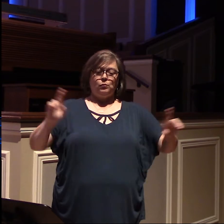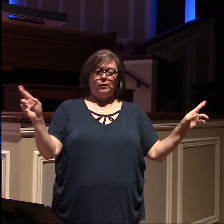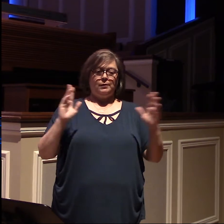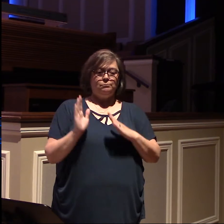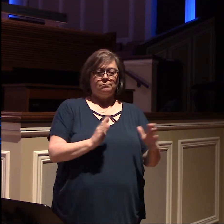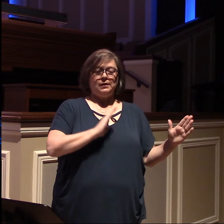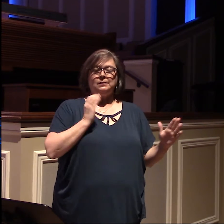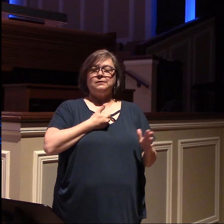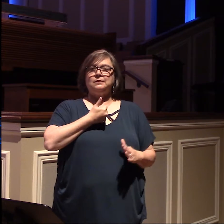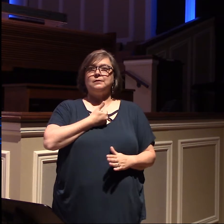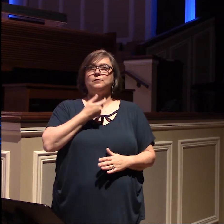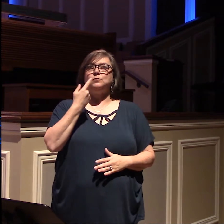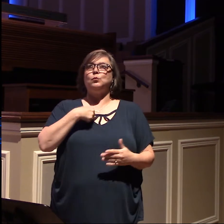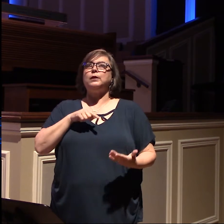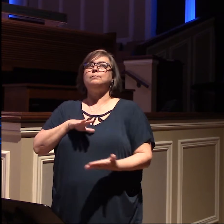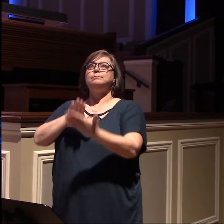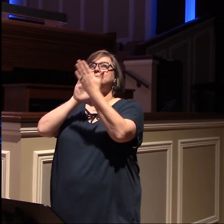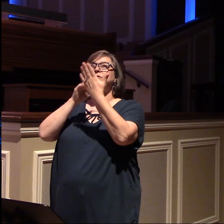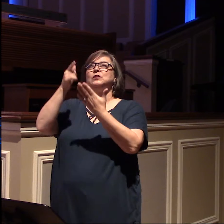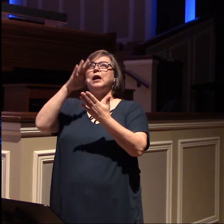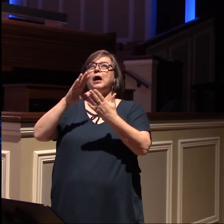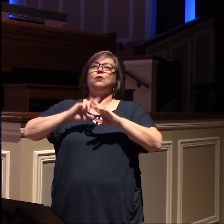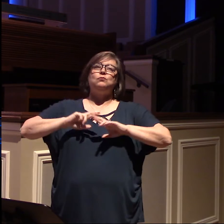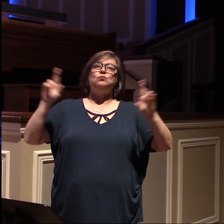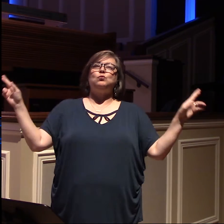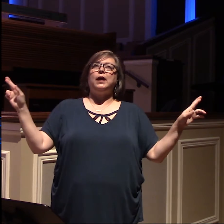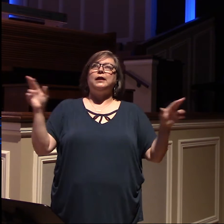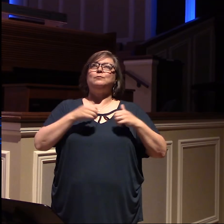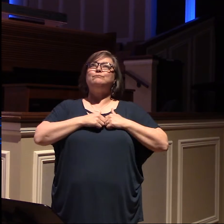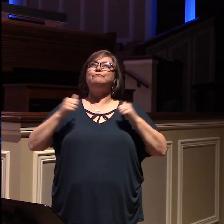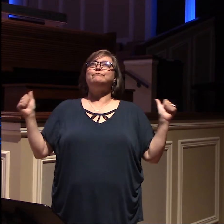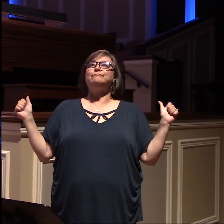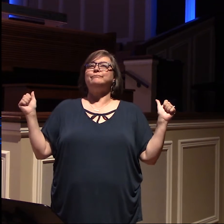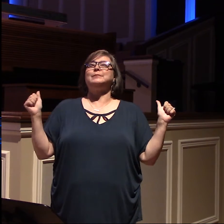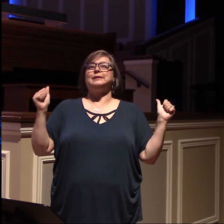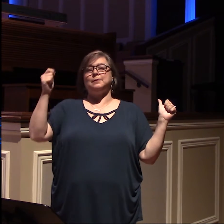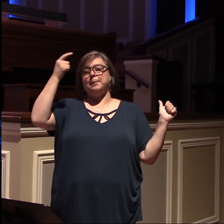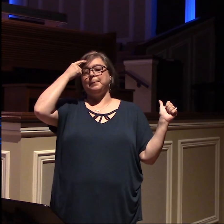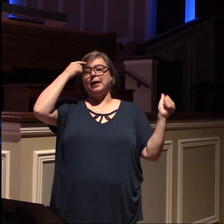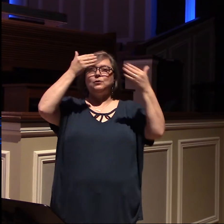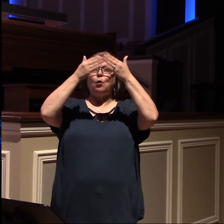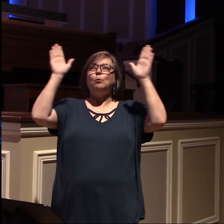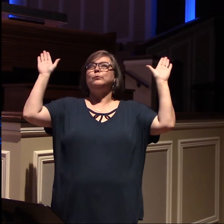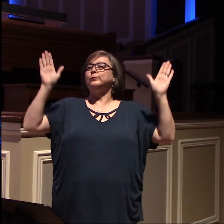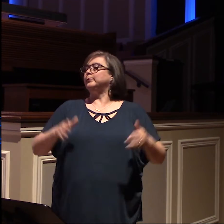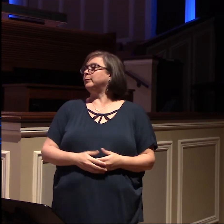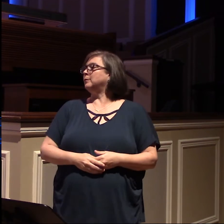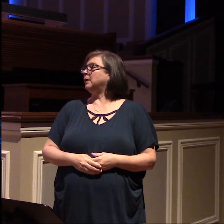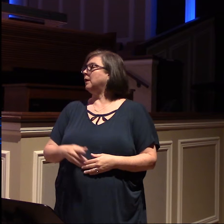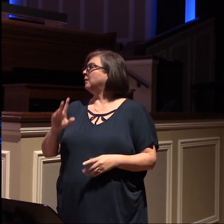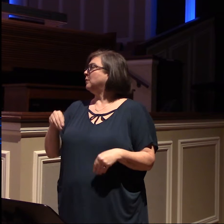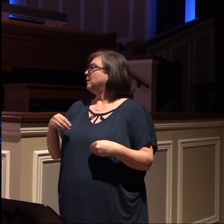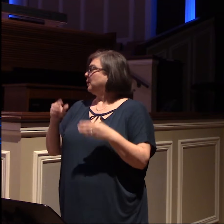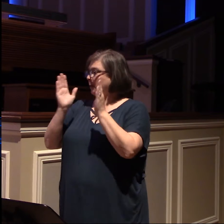come before God ready to worship with open hearts and open minds. So I'm going to lead us in a word of prayer, then turn everything over to